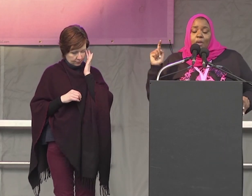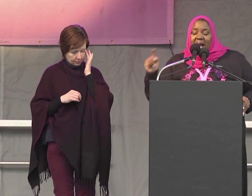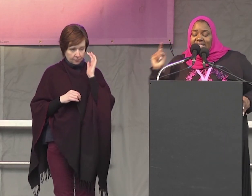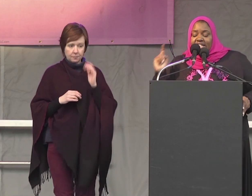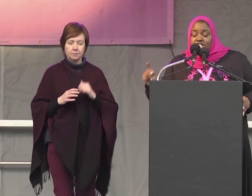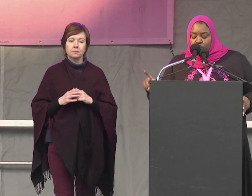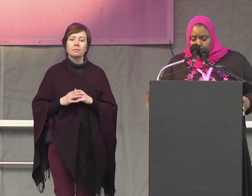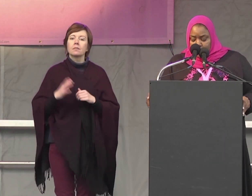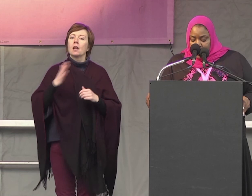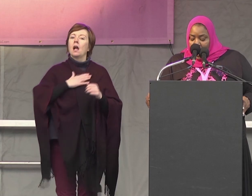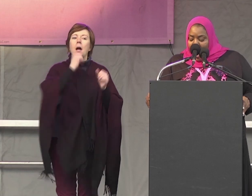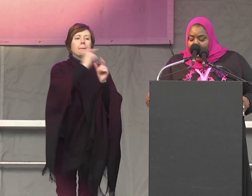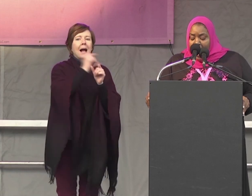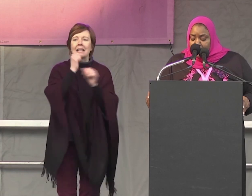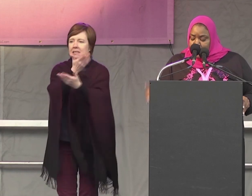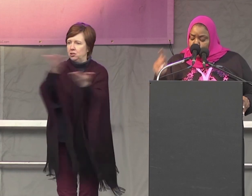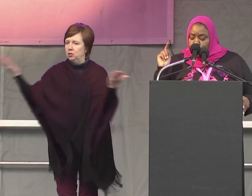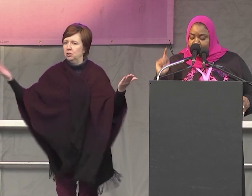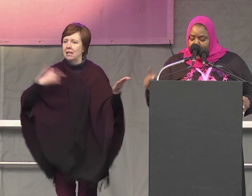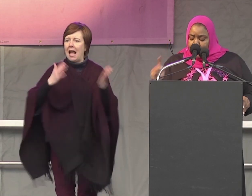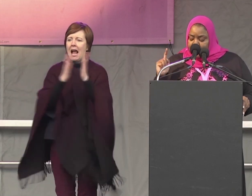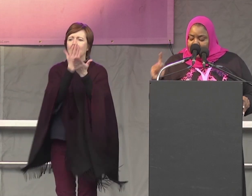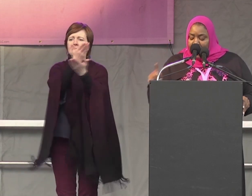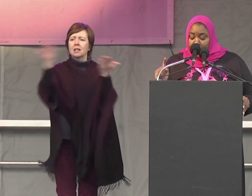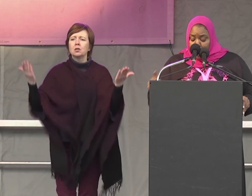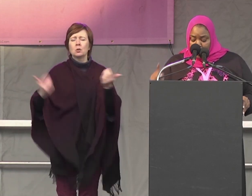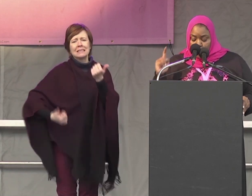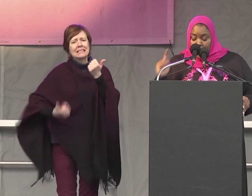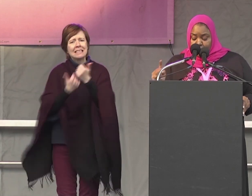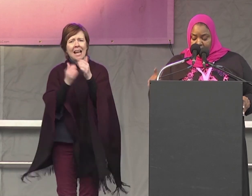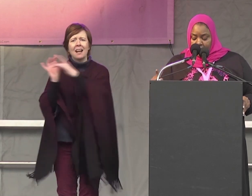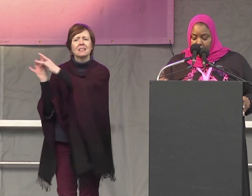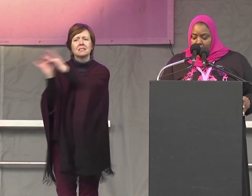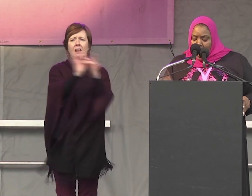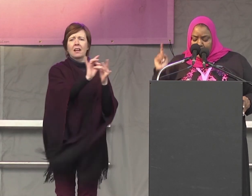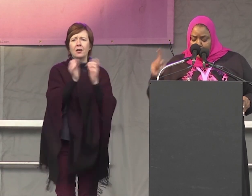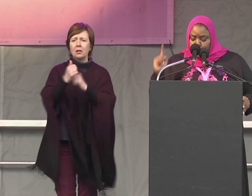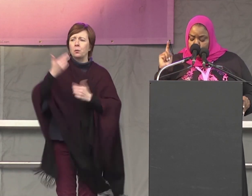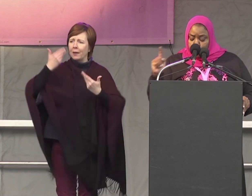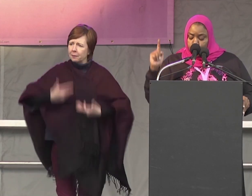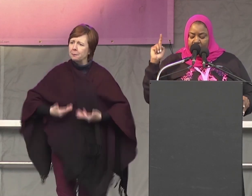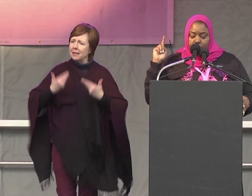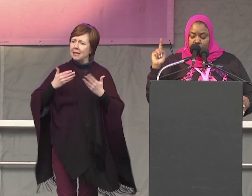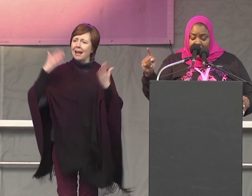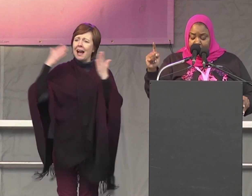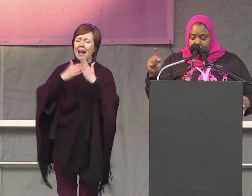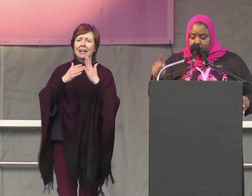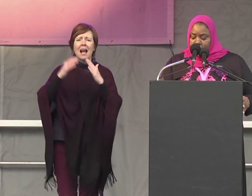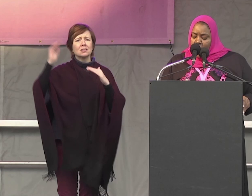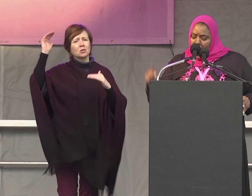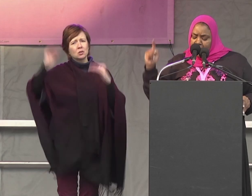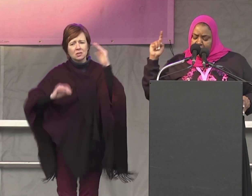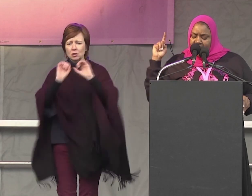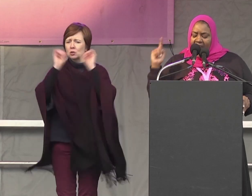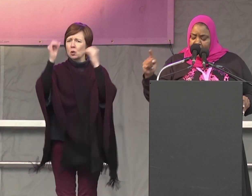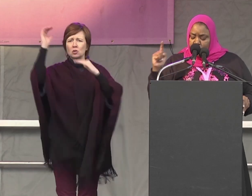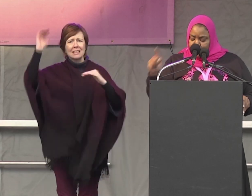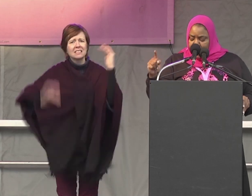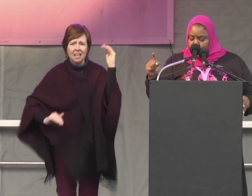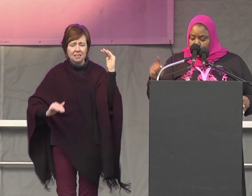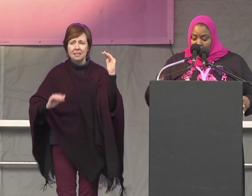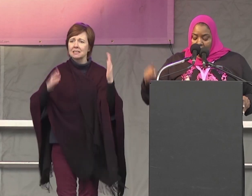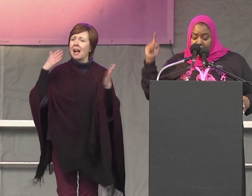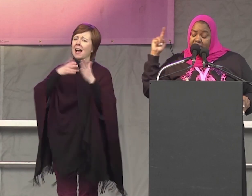And so, my sisters, I ask that you stand in solidarity with me against social injustice, against